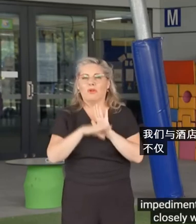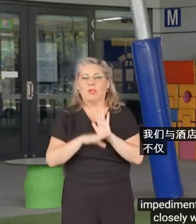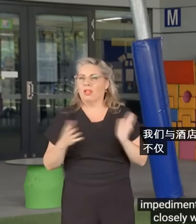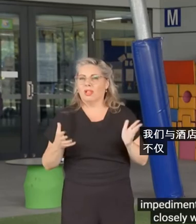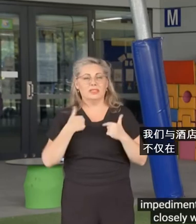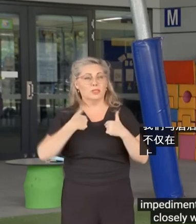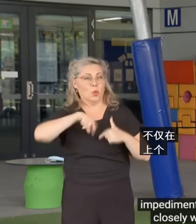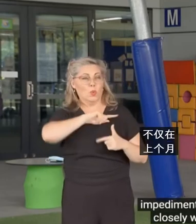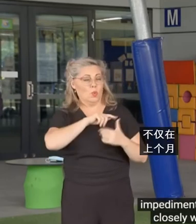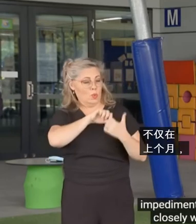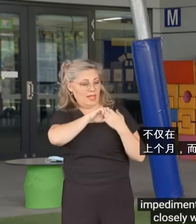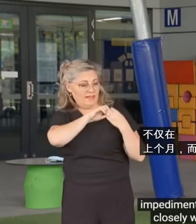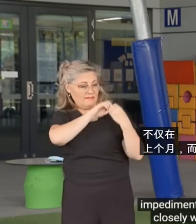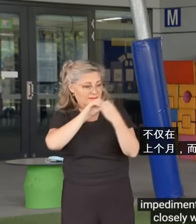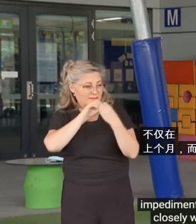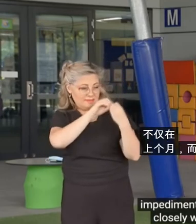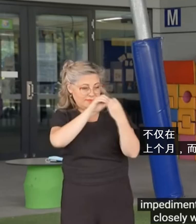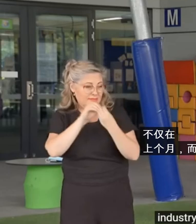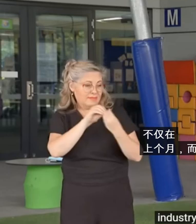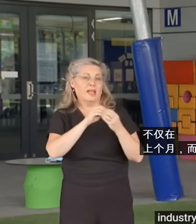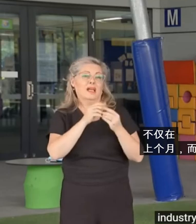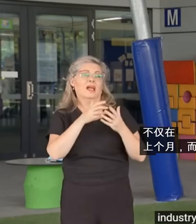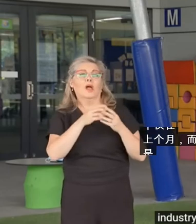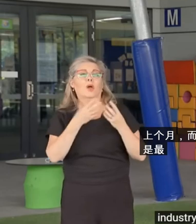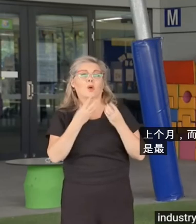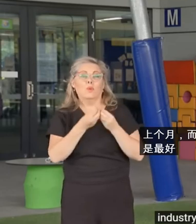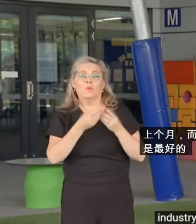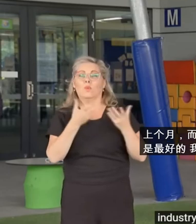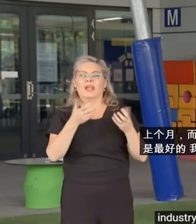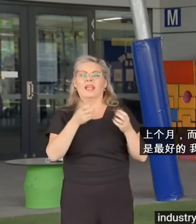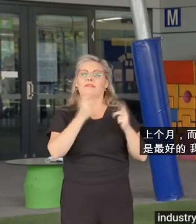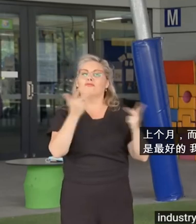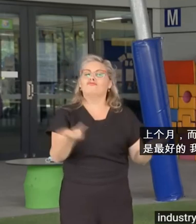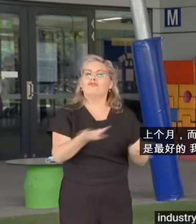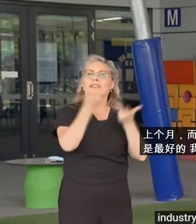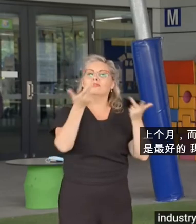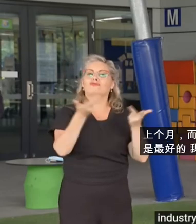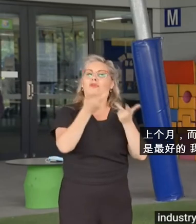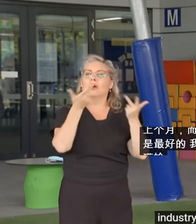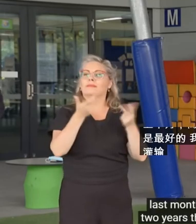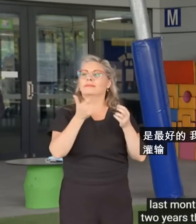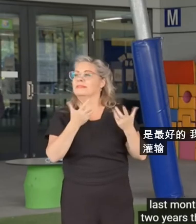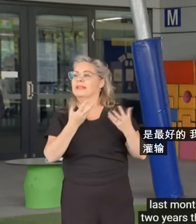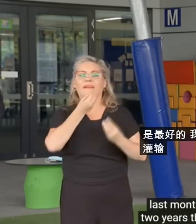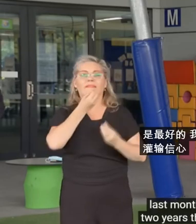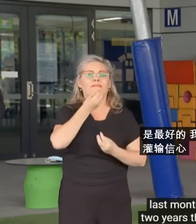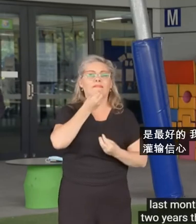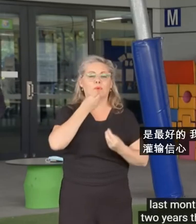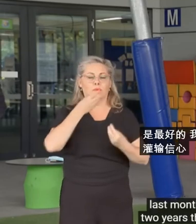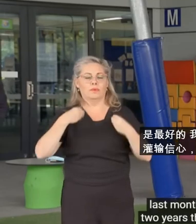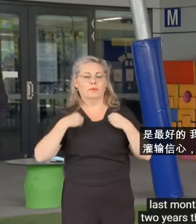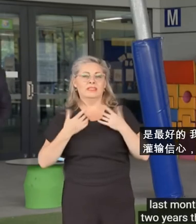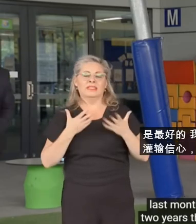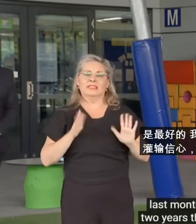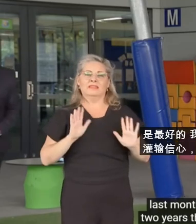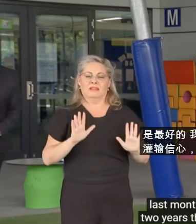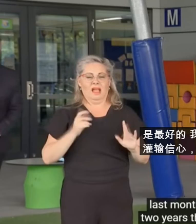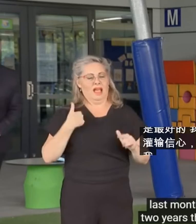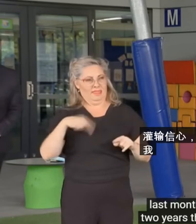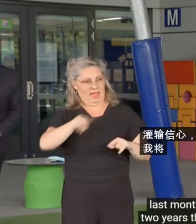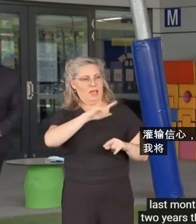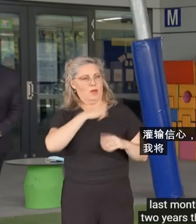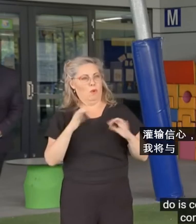industry, not just over the last month, but over the last 2 years. The best thing we can do is continue to instil confidence.